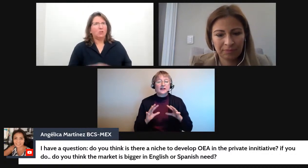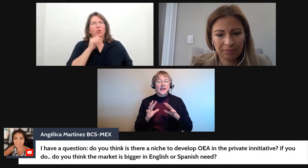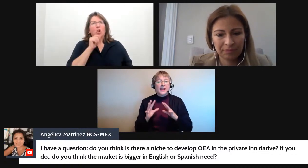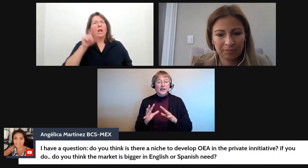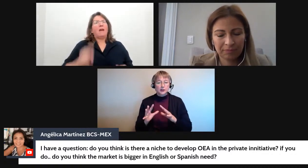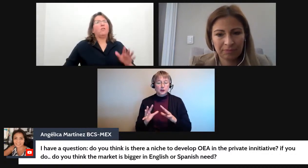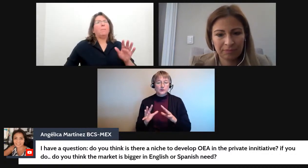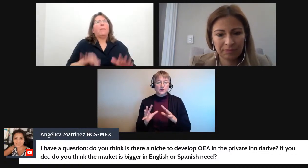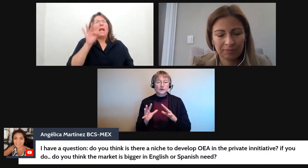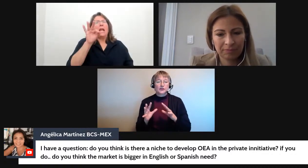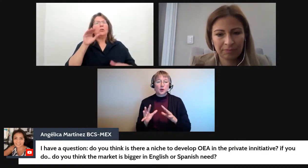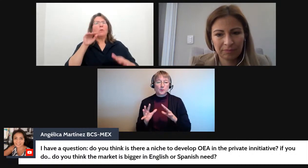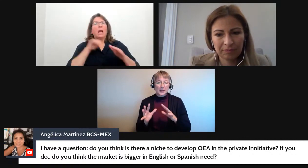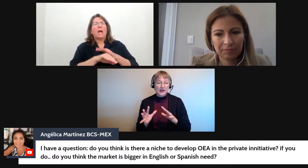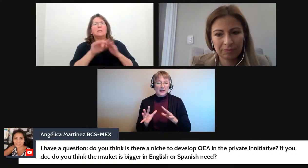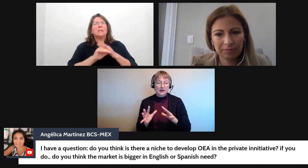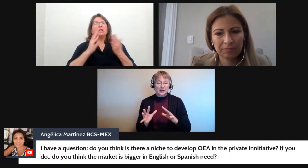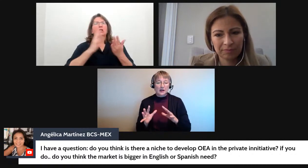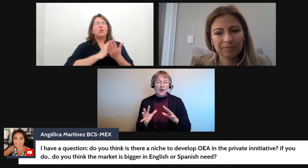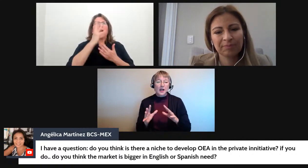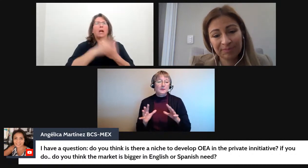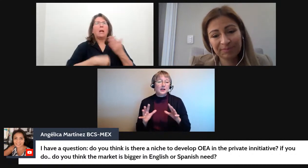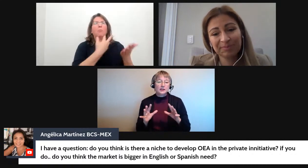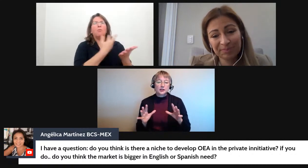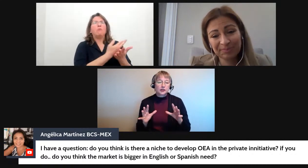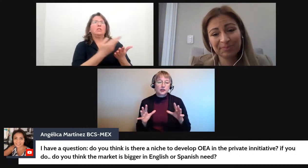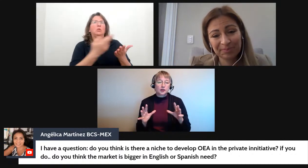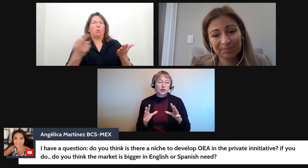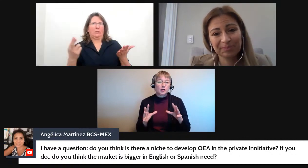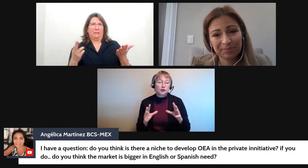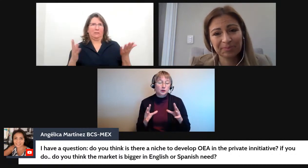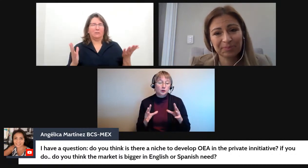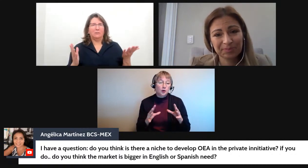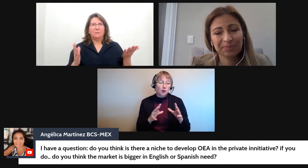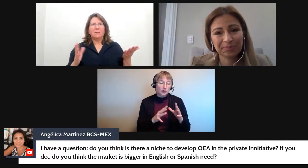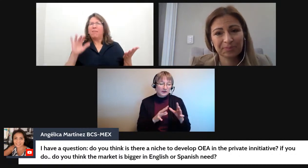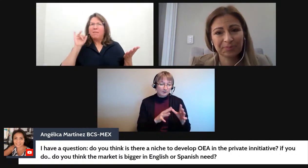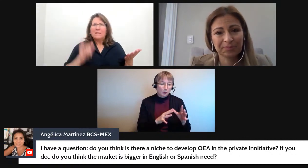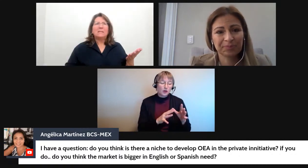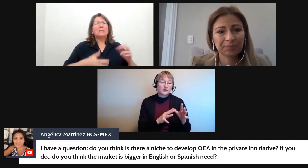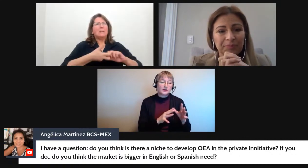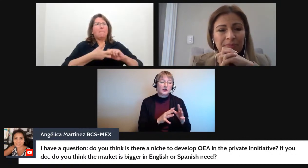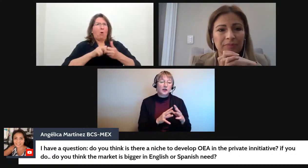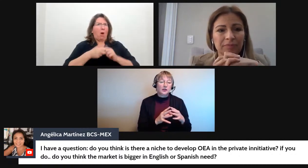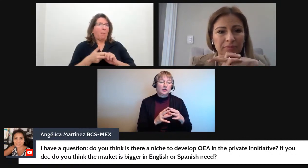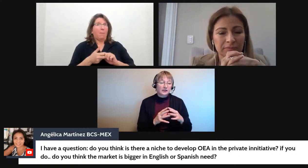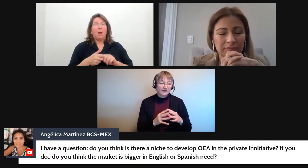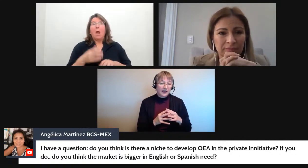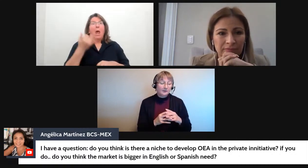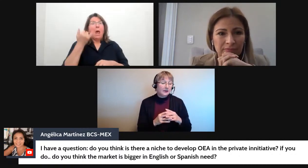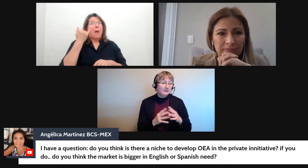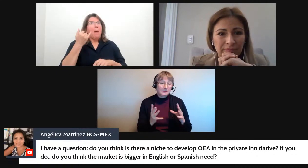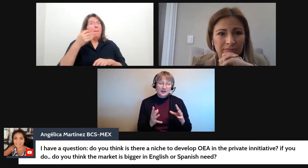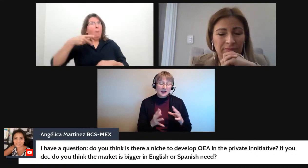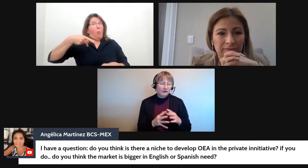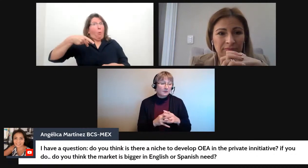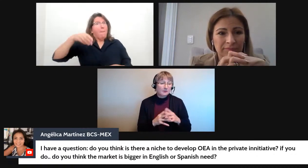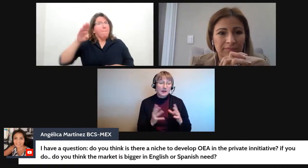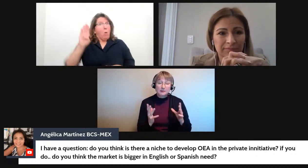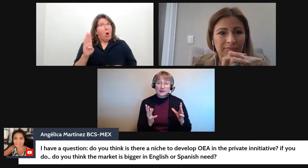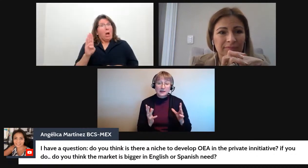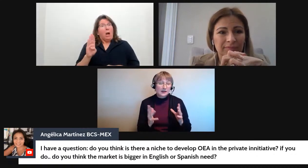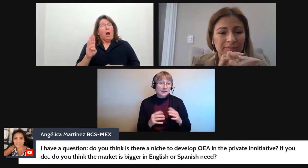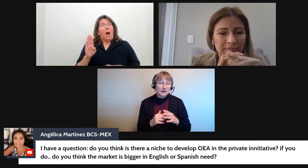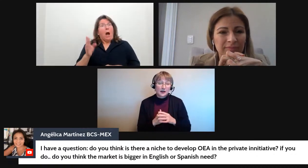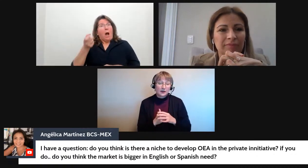important that the end users don't pay. I'm not sure who would support your development, maybe the